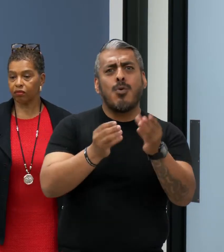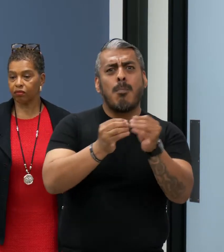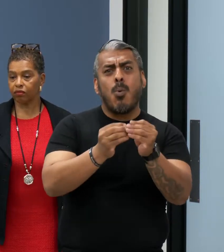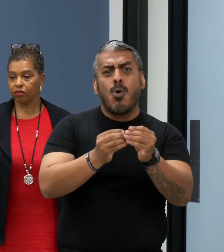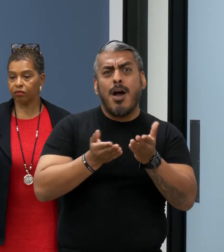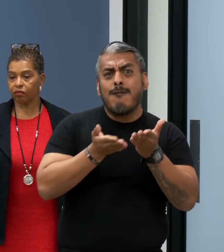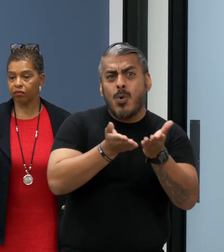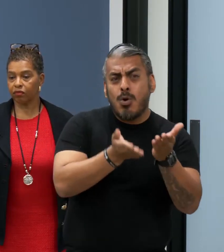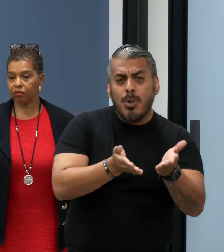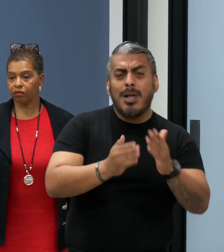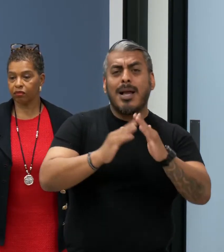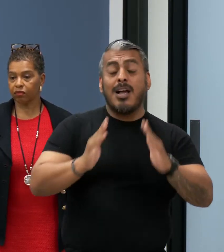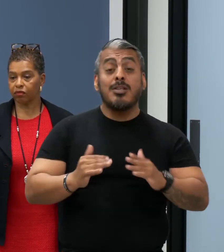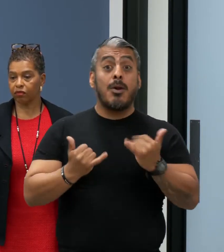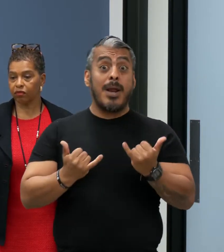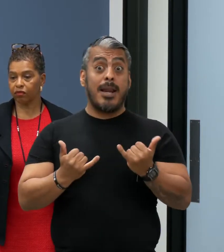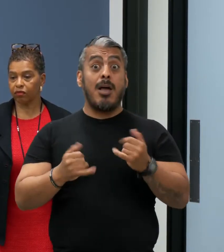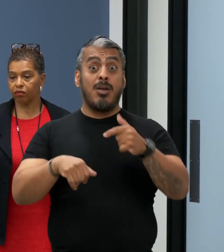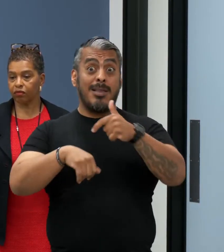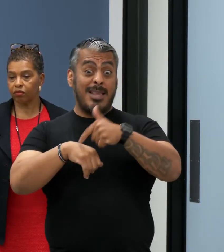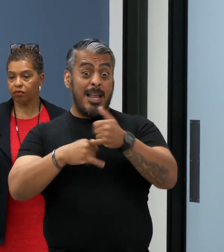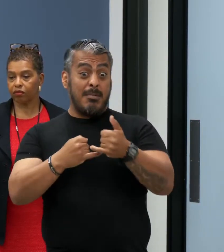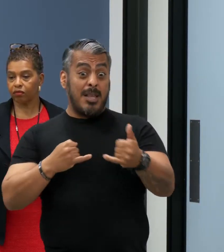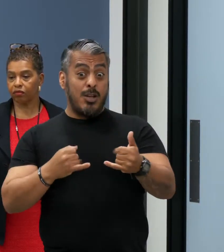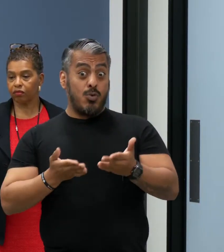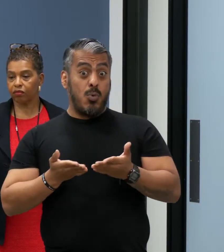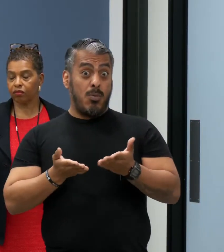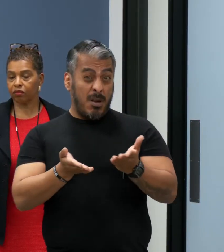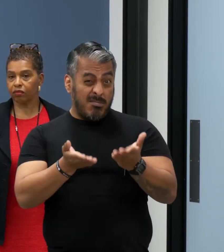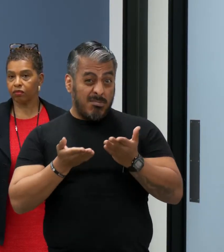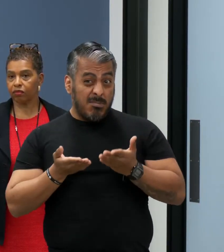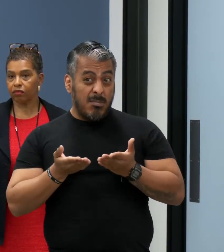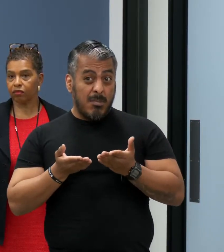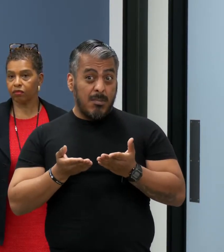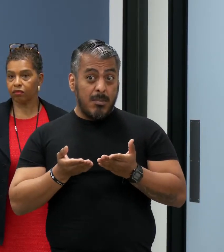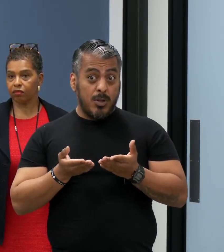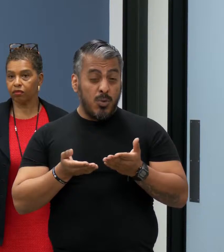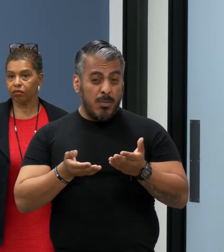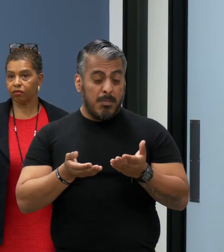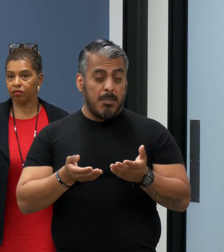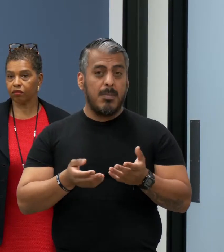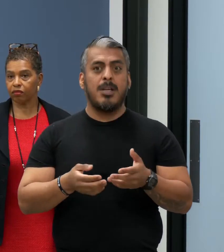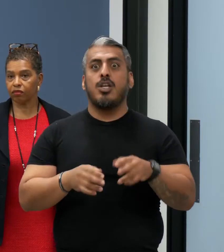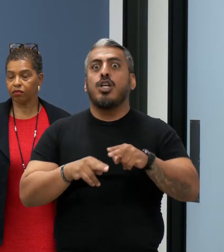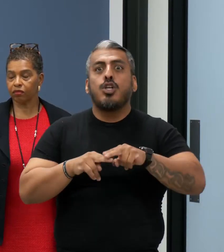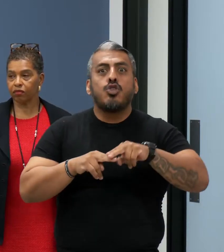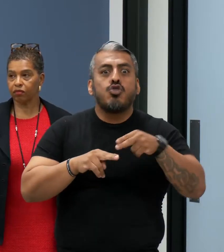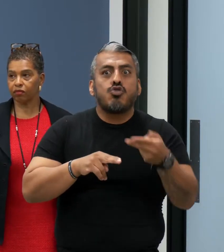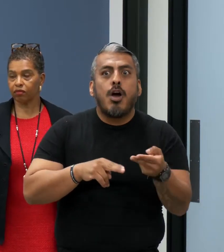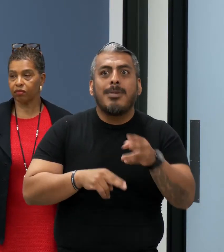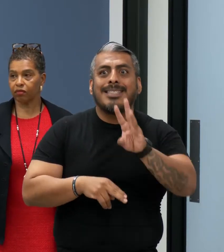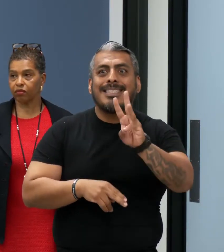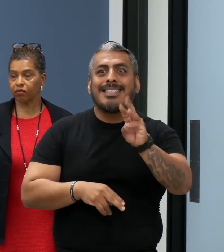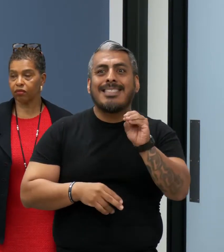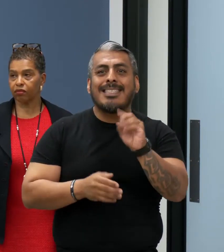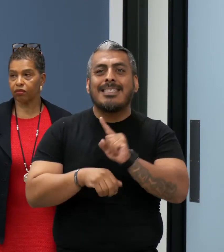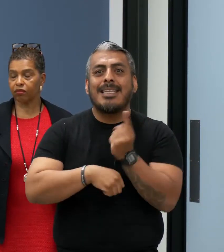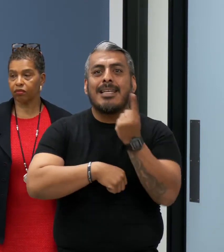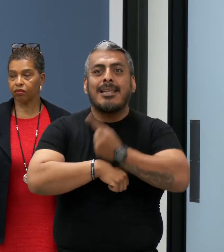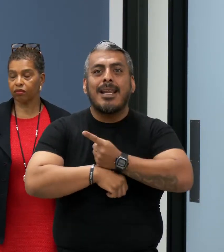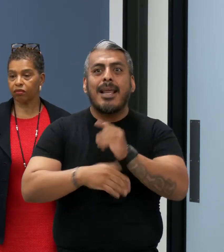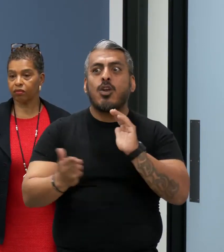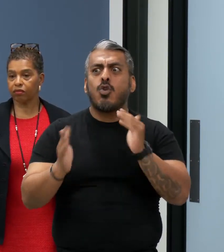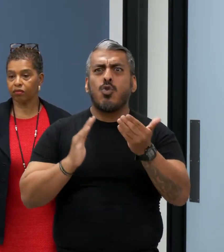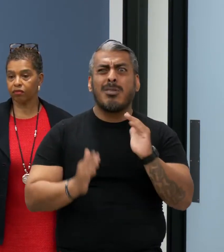During the emergency, the timeline to boost affordable housing and approve affordable housing dropped to 60 days compared to 6